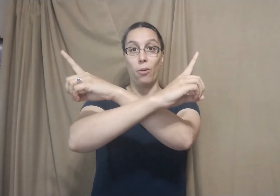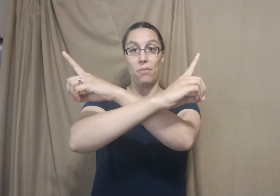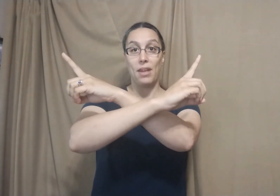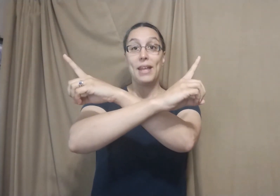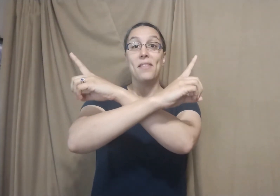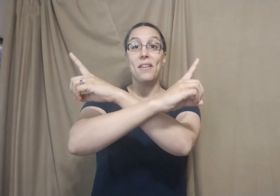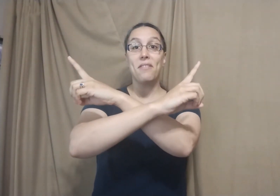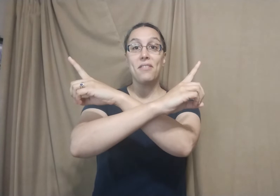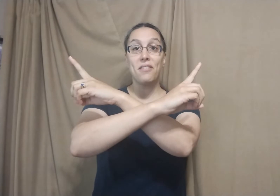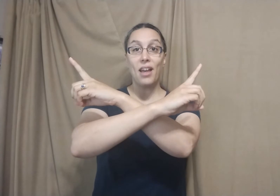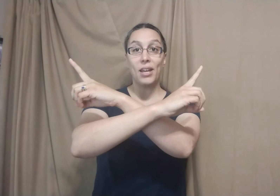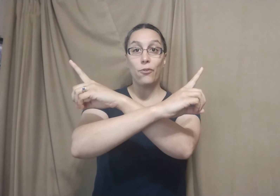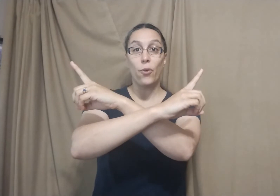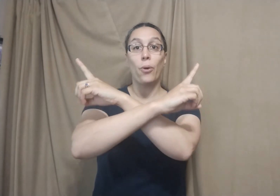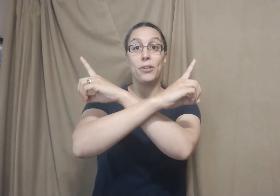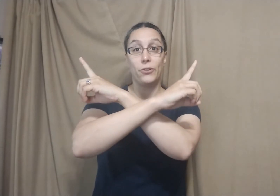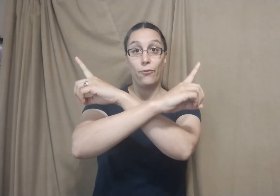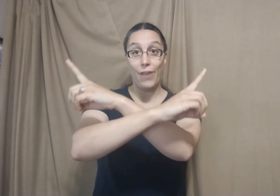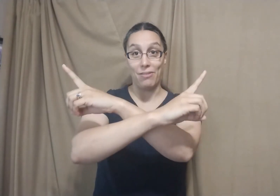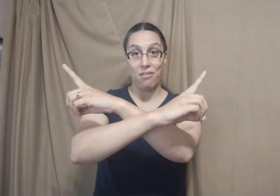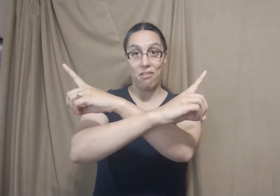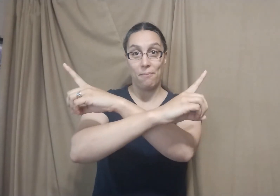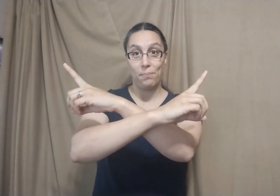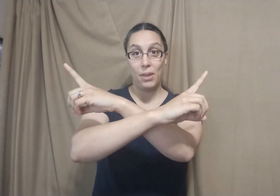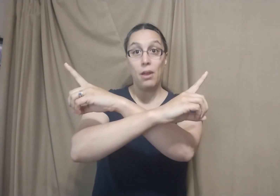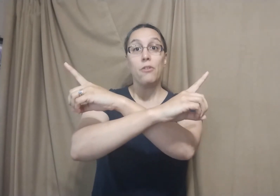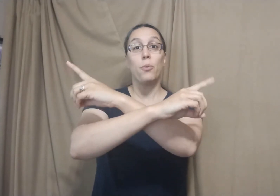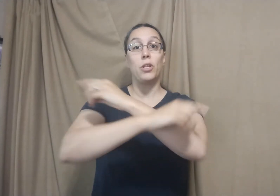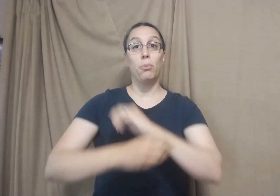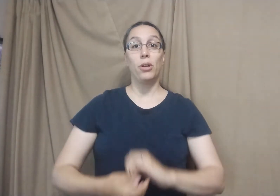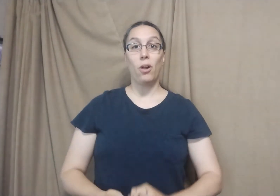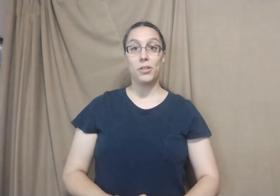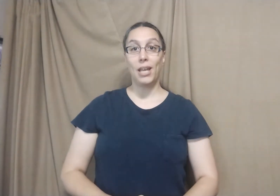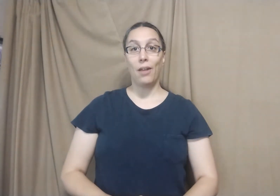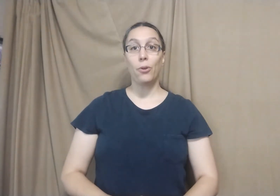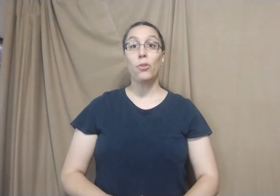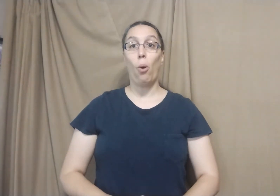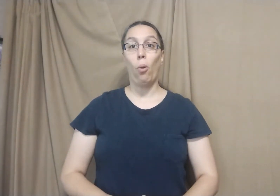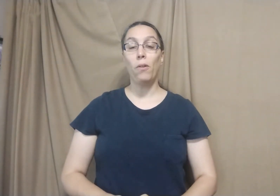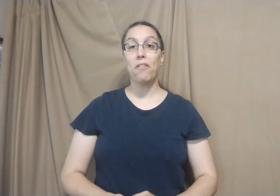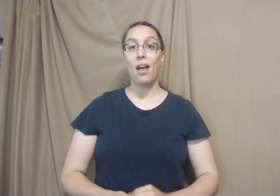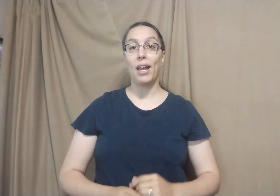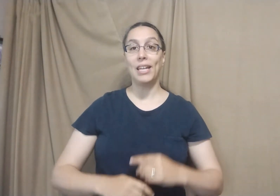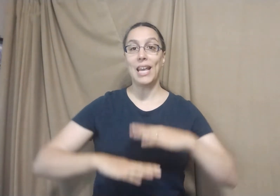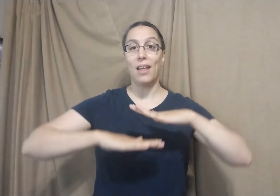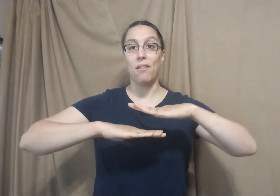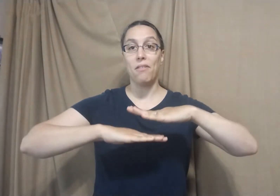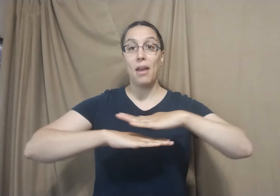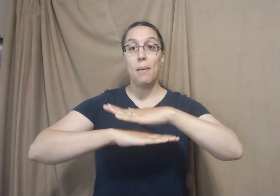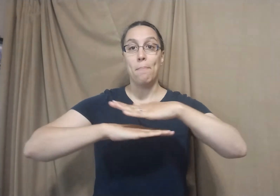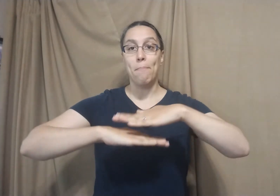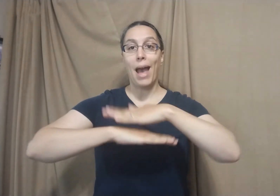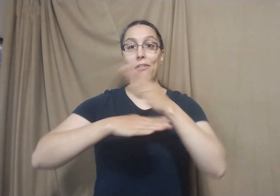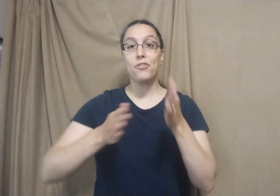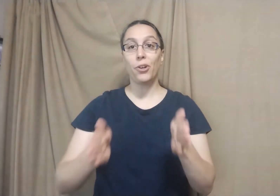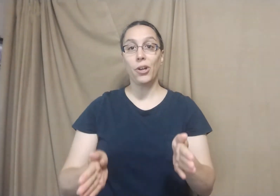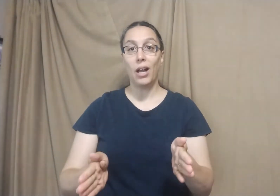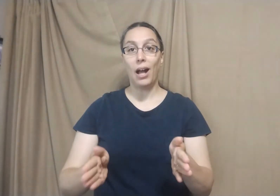forearms. This is the sign for defense. So when you put it all together, the whole sign is Master